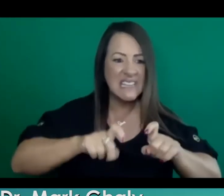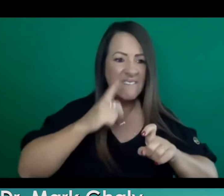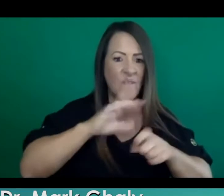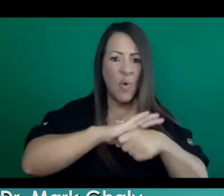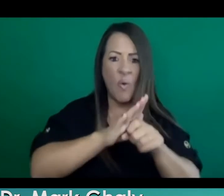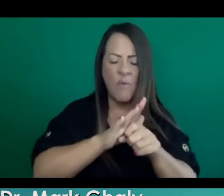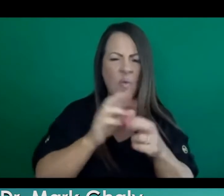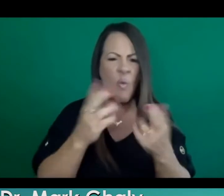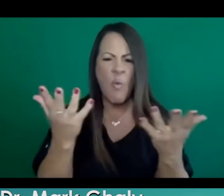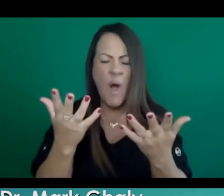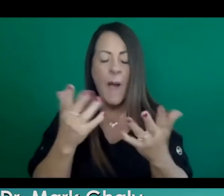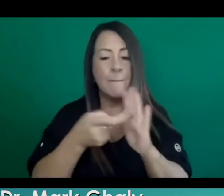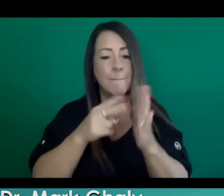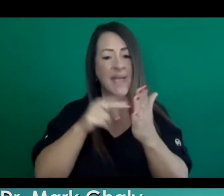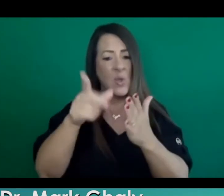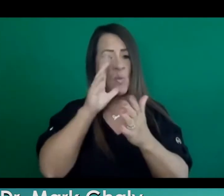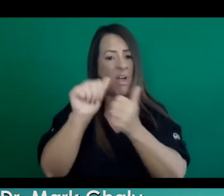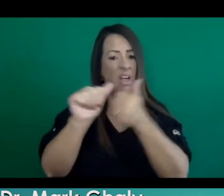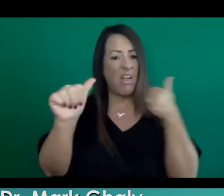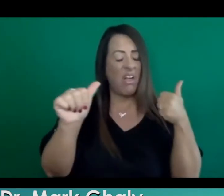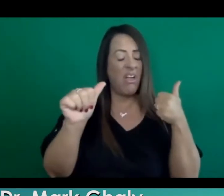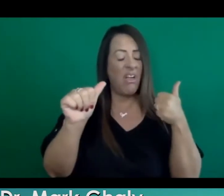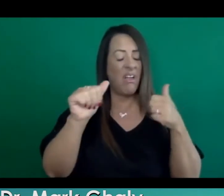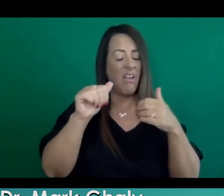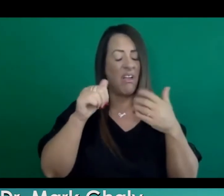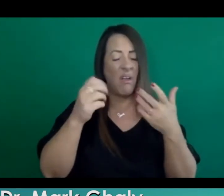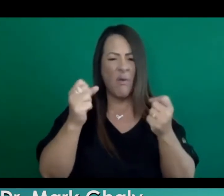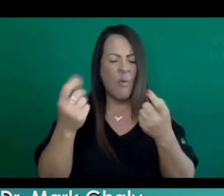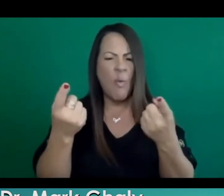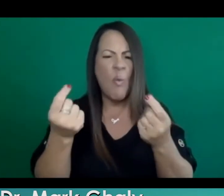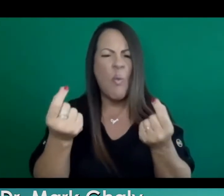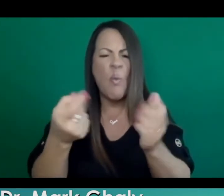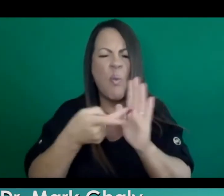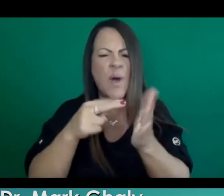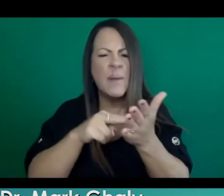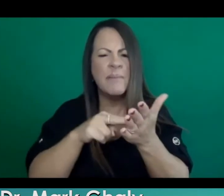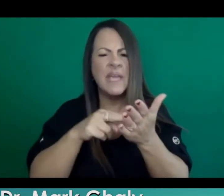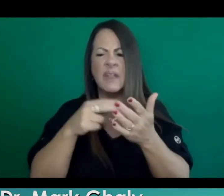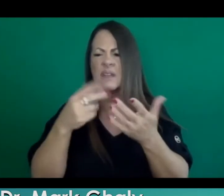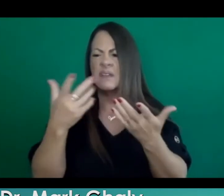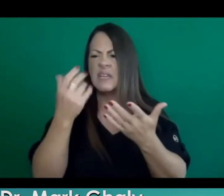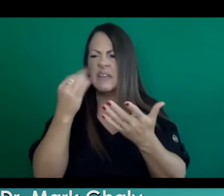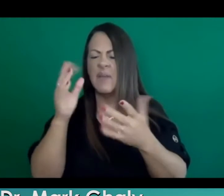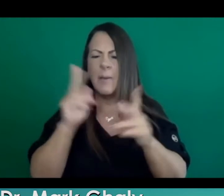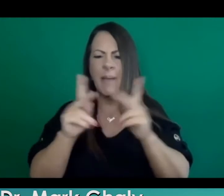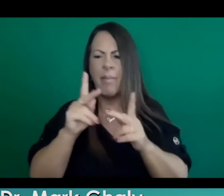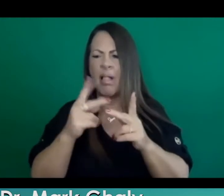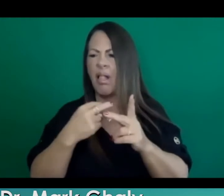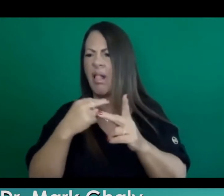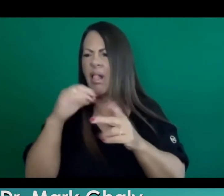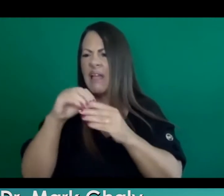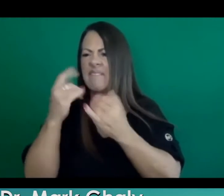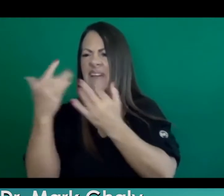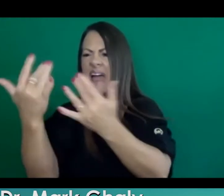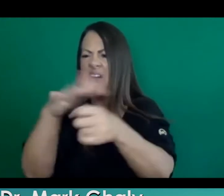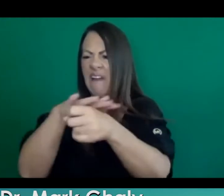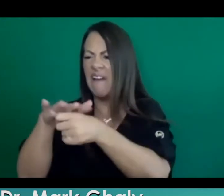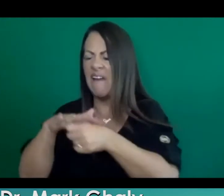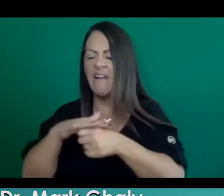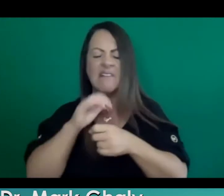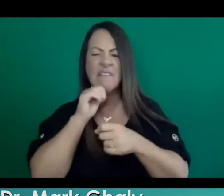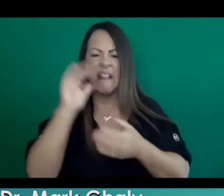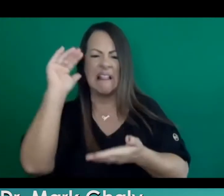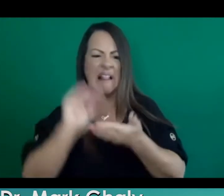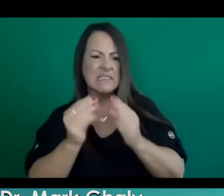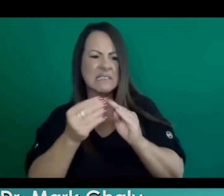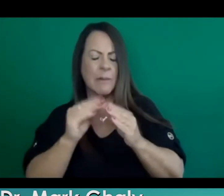see more backlogs in those areas? So just wondering if you can expand on what that means for testing and the numbers the state reports out. Yeah, so let me clarify,